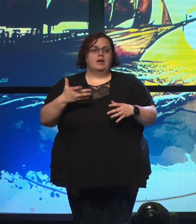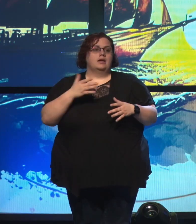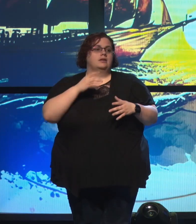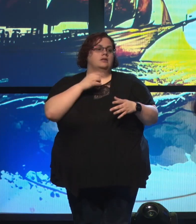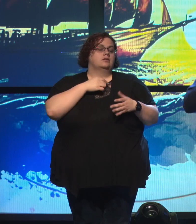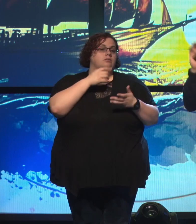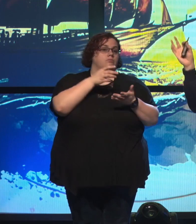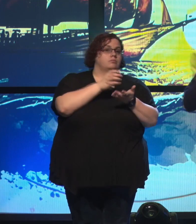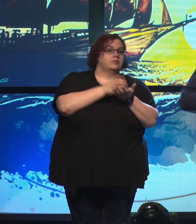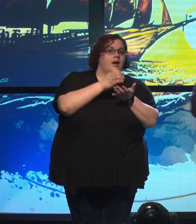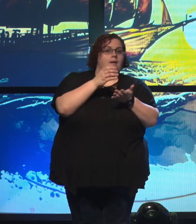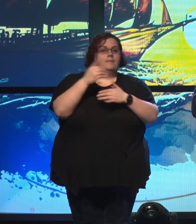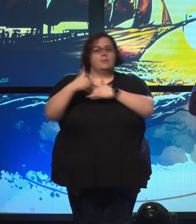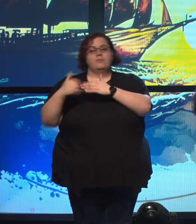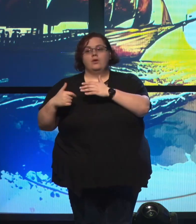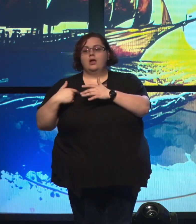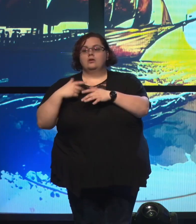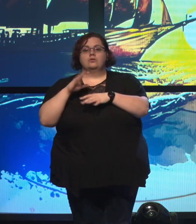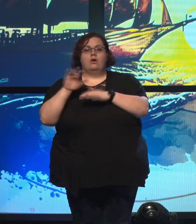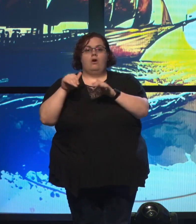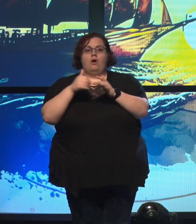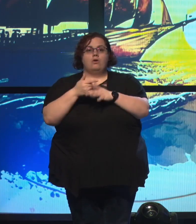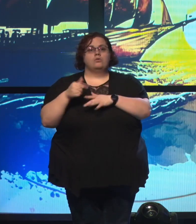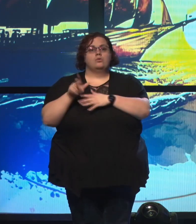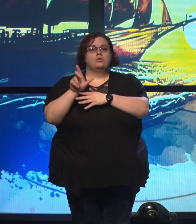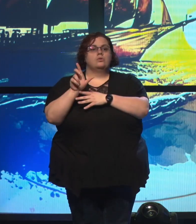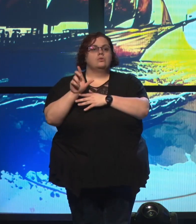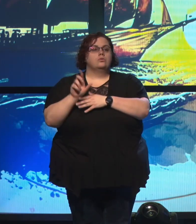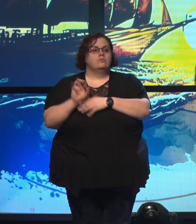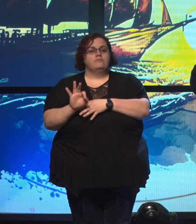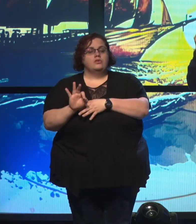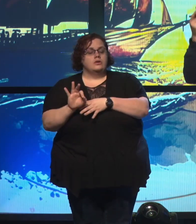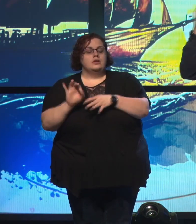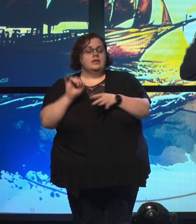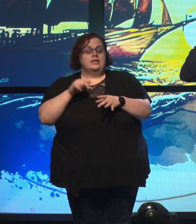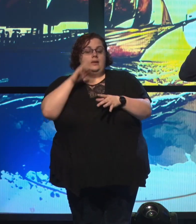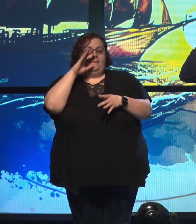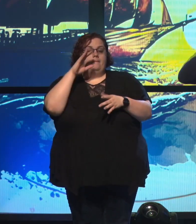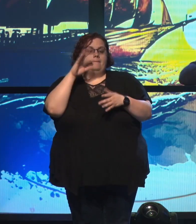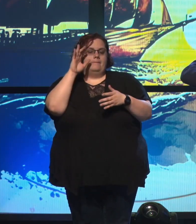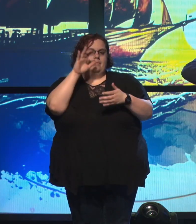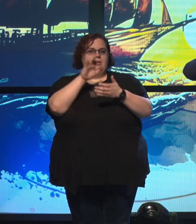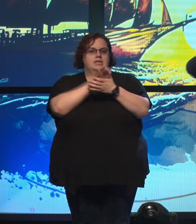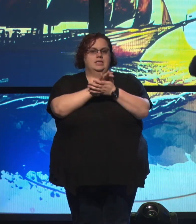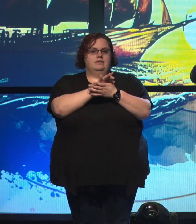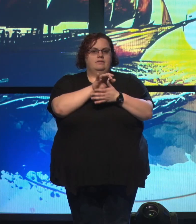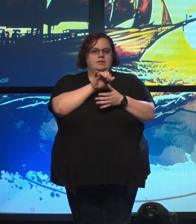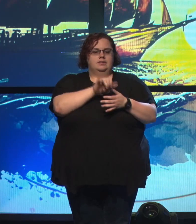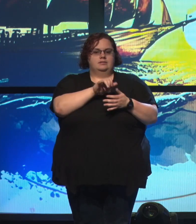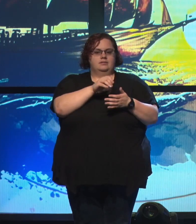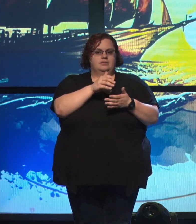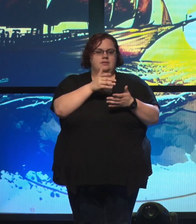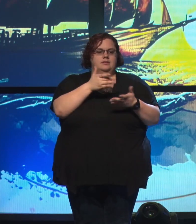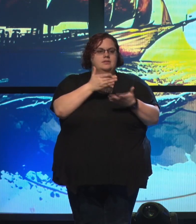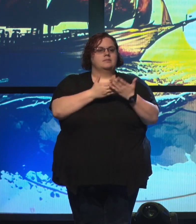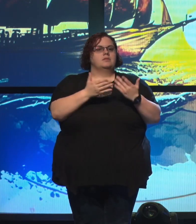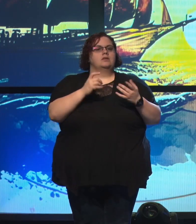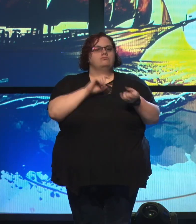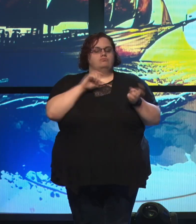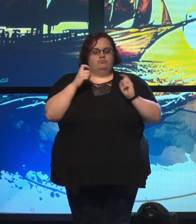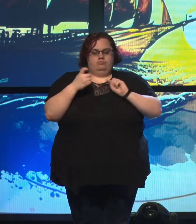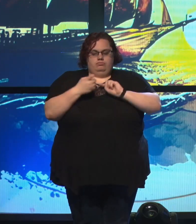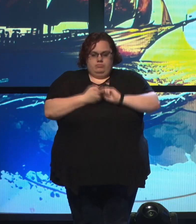gluten-free, alcohol-free. Everyone can participate. As just a belief that what can transform you, what can empower you in this